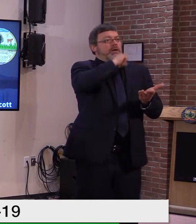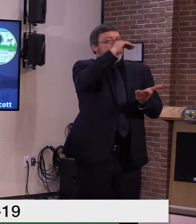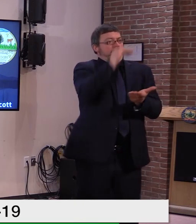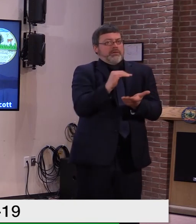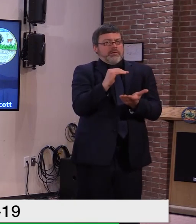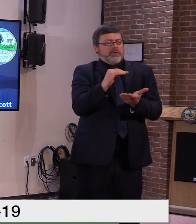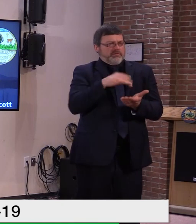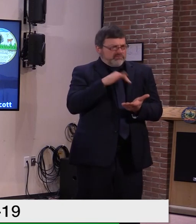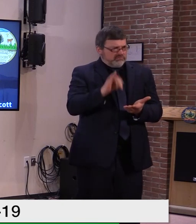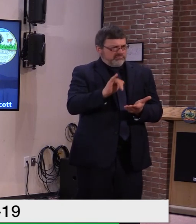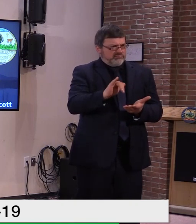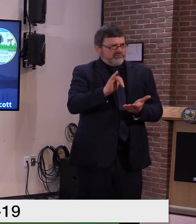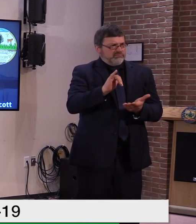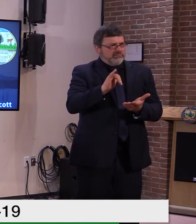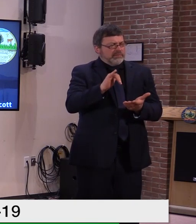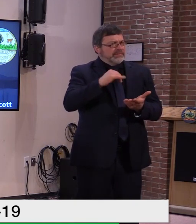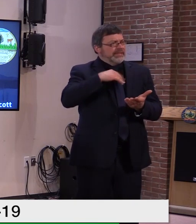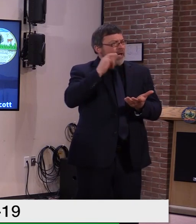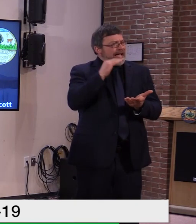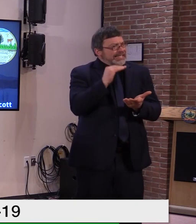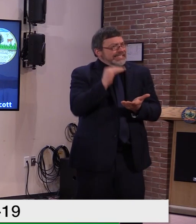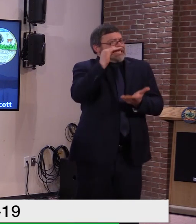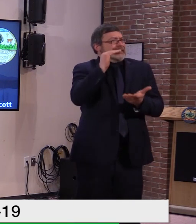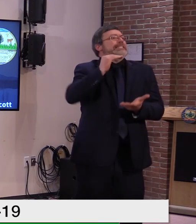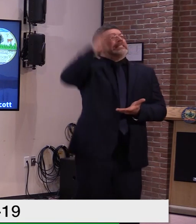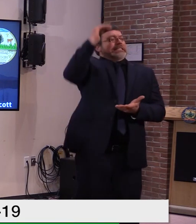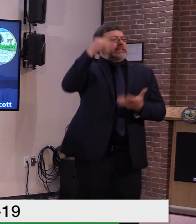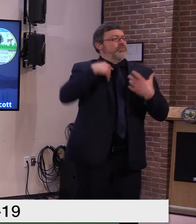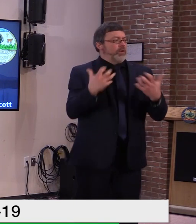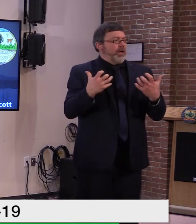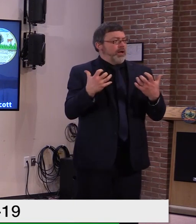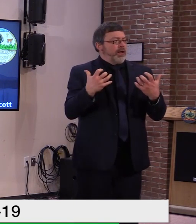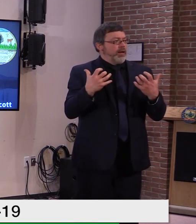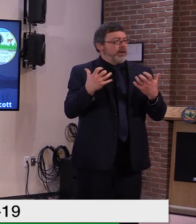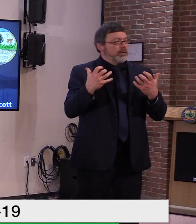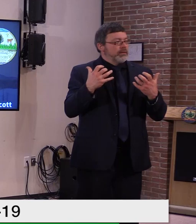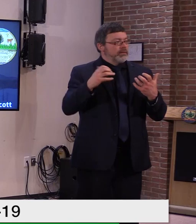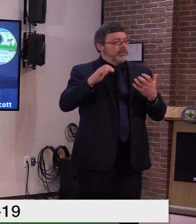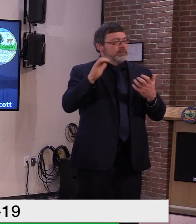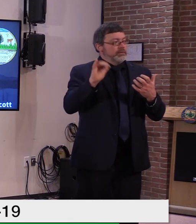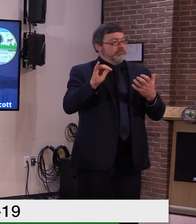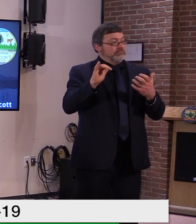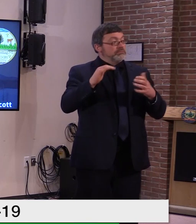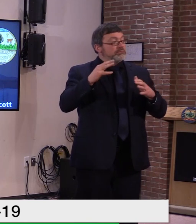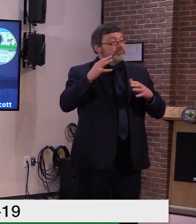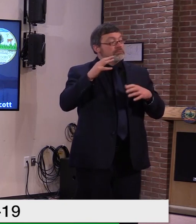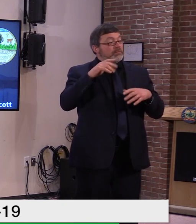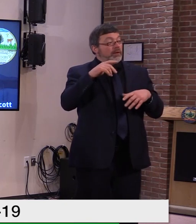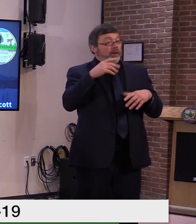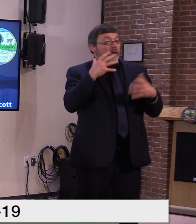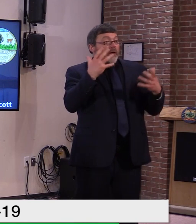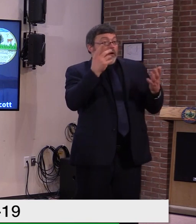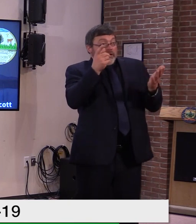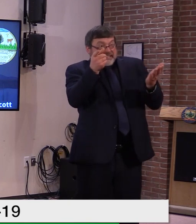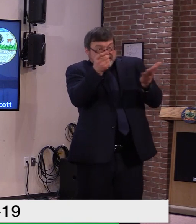week. Next week, we will receive 3,900 doses of the Pfizer. That's down